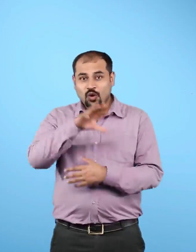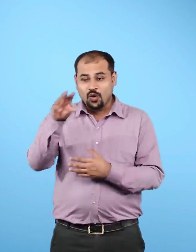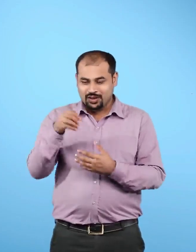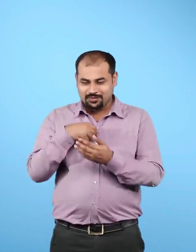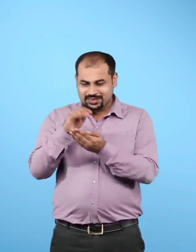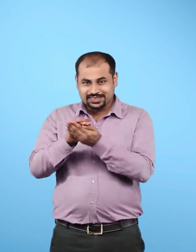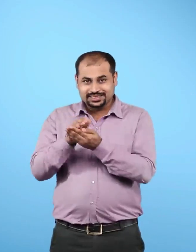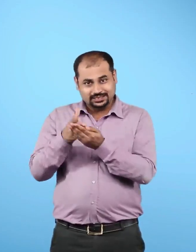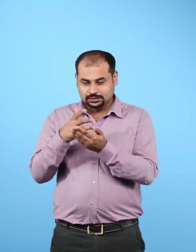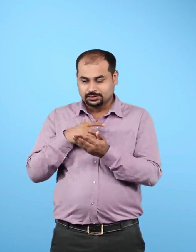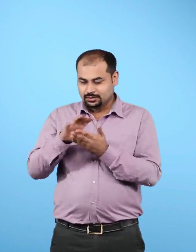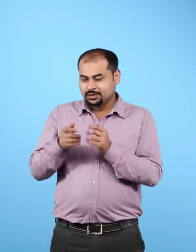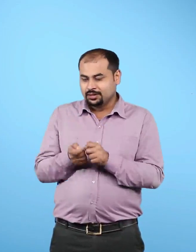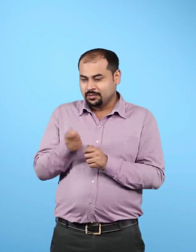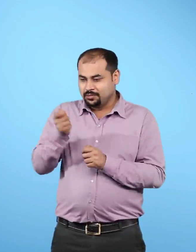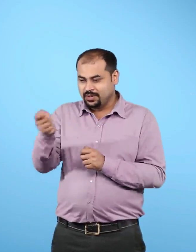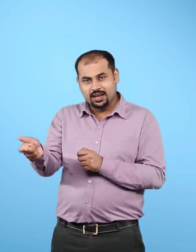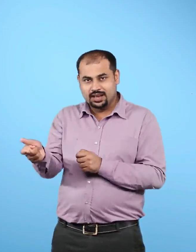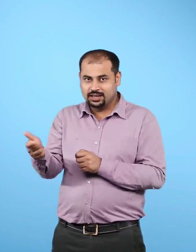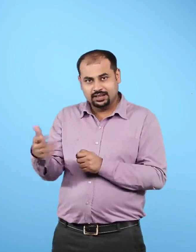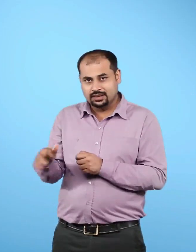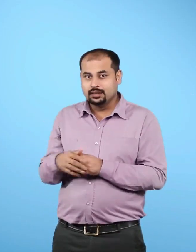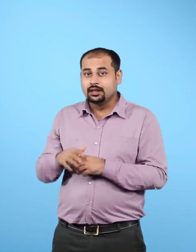Write in rupees what money he will get back.